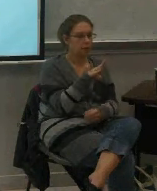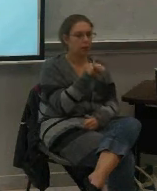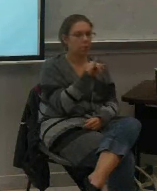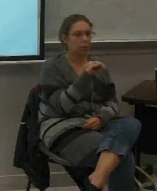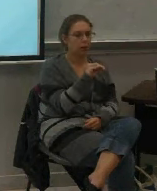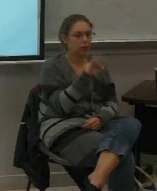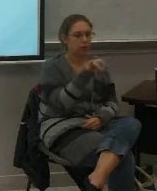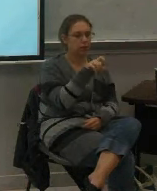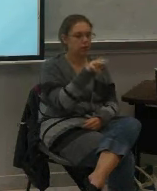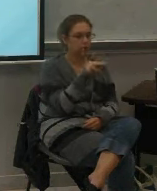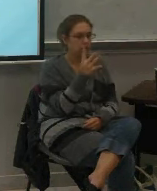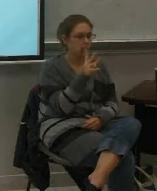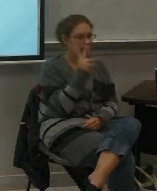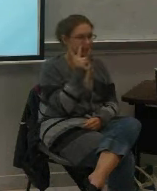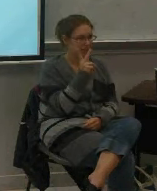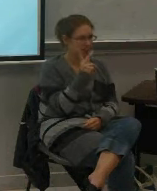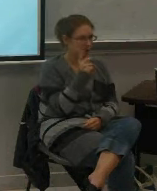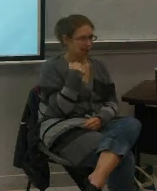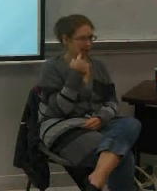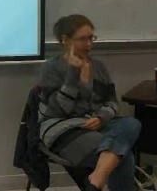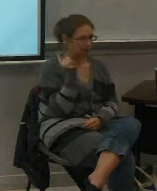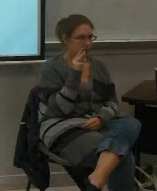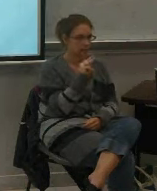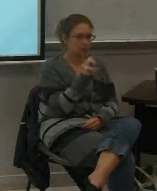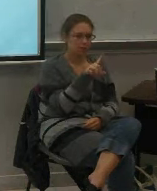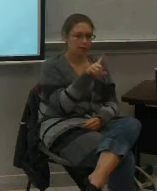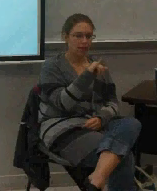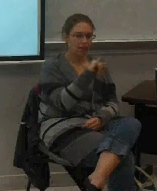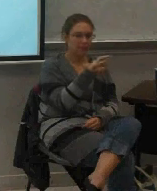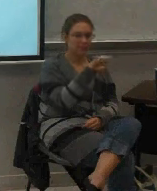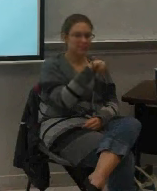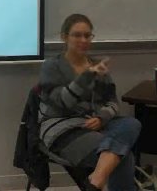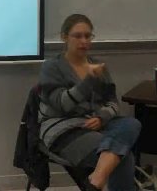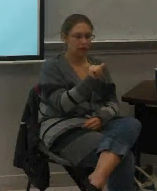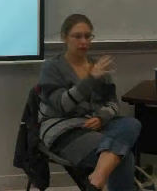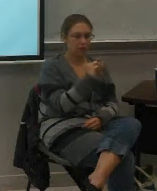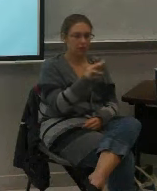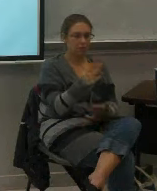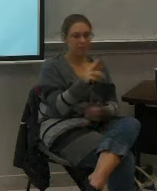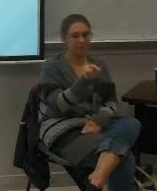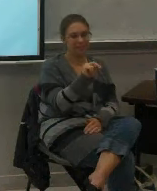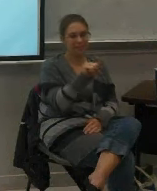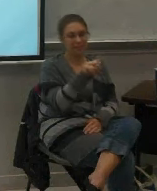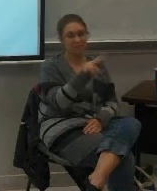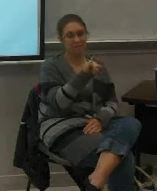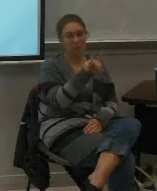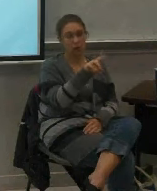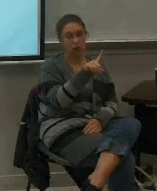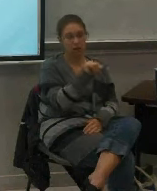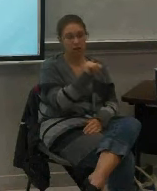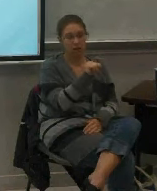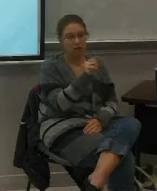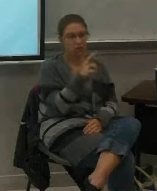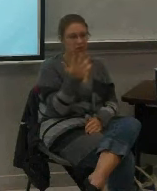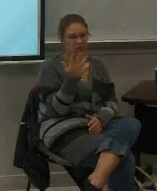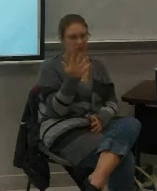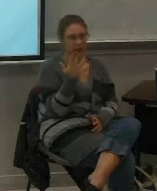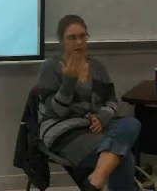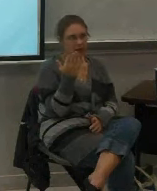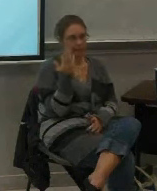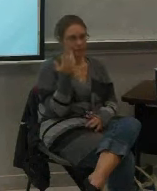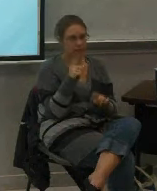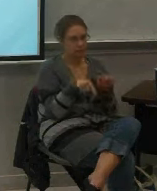biofilm. We've already seen, I suspect this one's Melisira and maybe Navicula or Gyrosigma, I can't quite